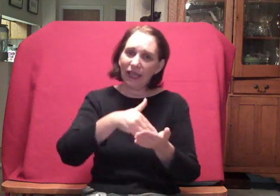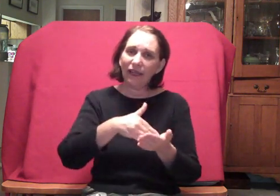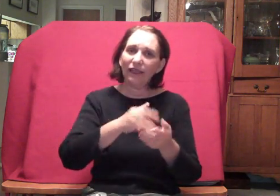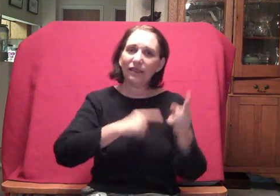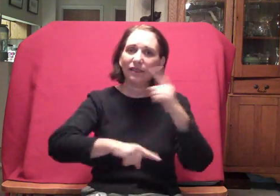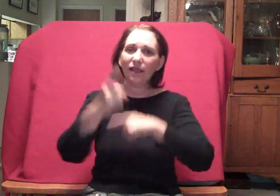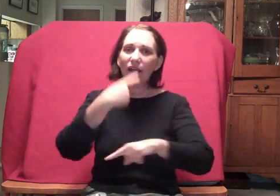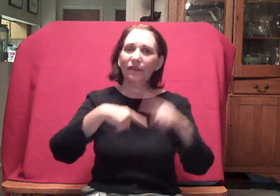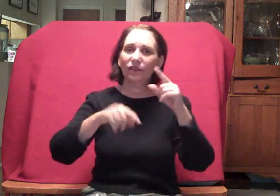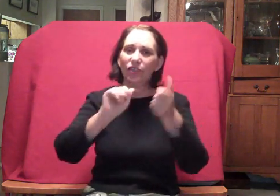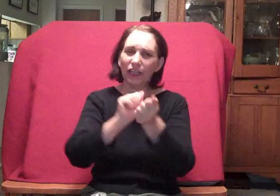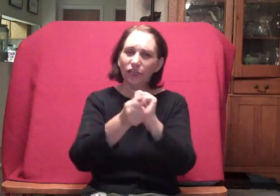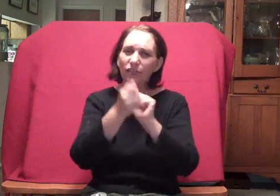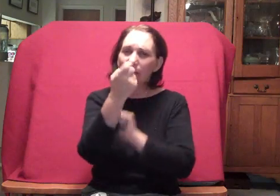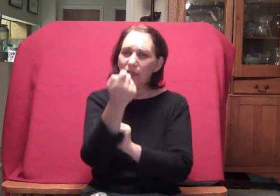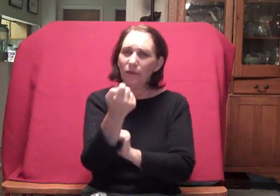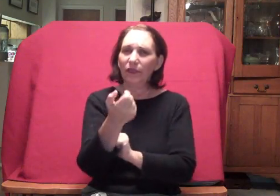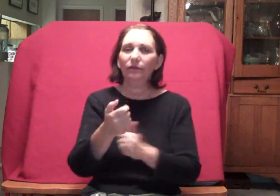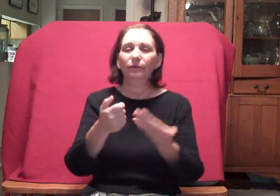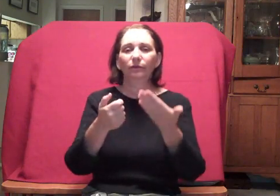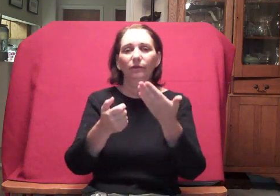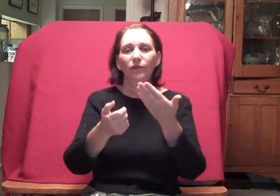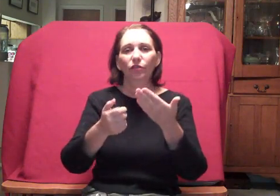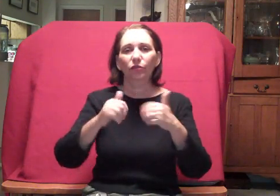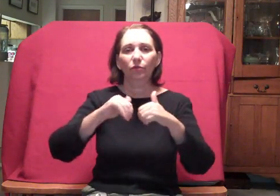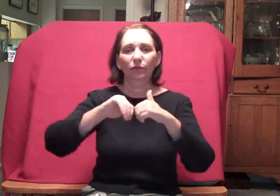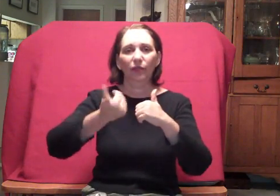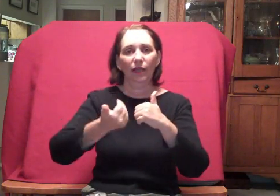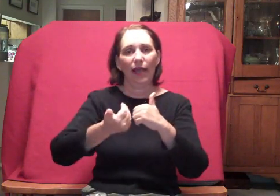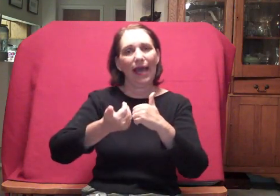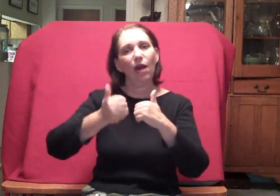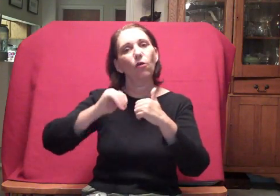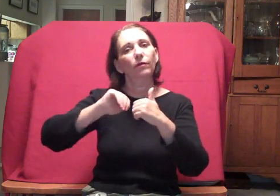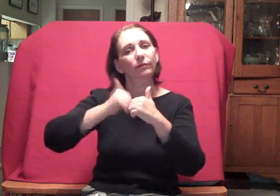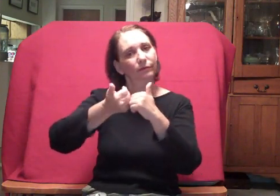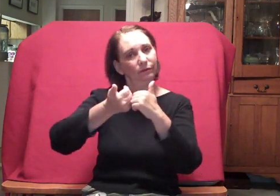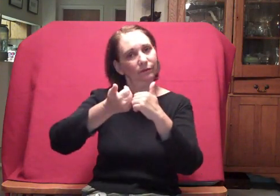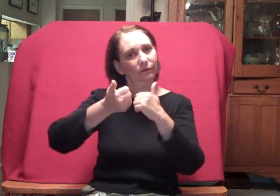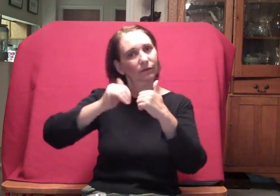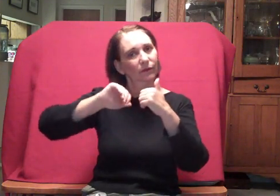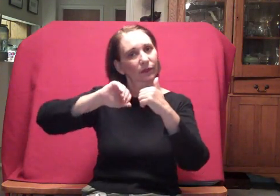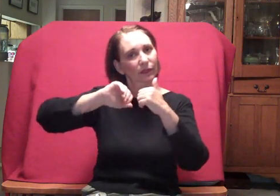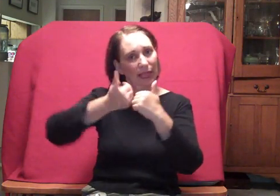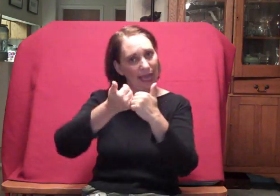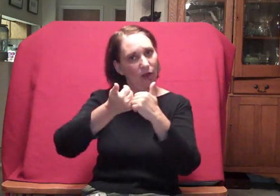Again, it's a sign that changes a little bit to how. How?